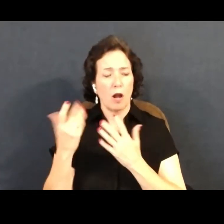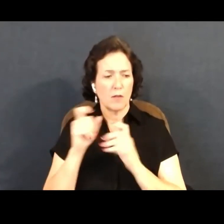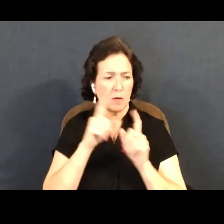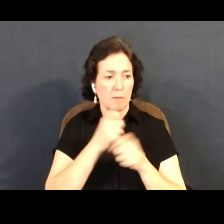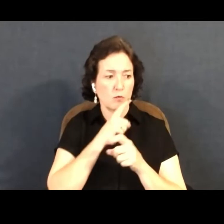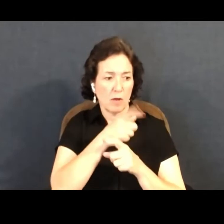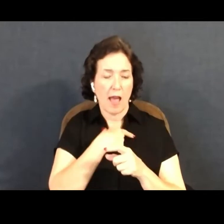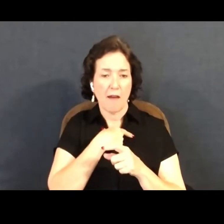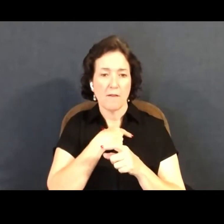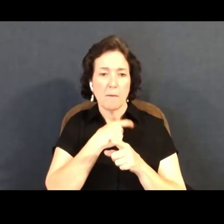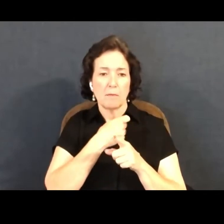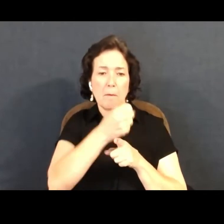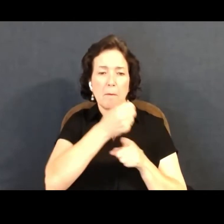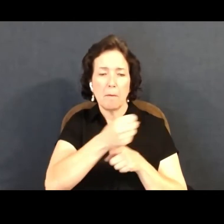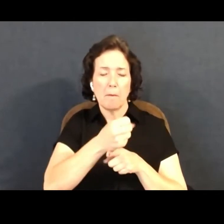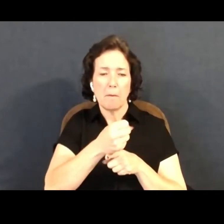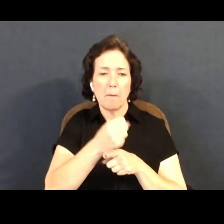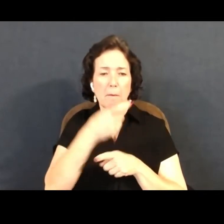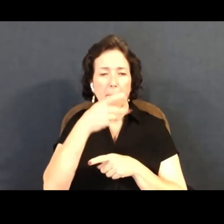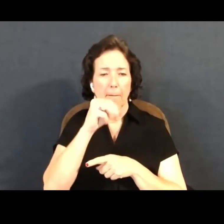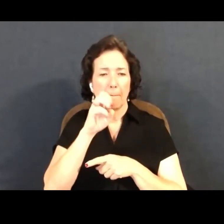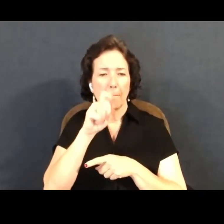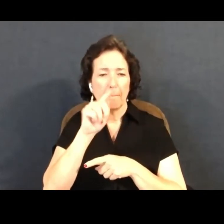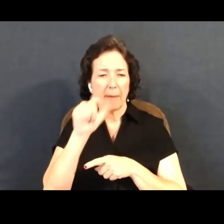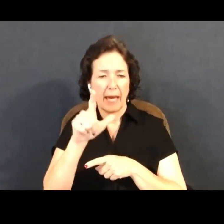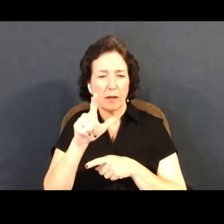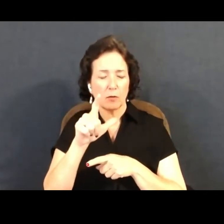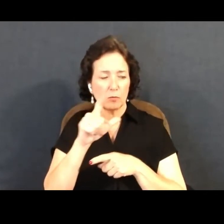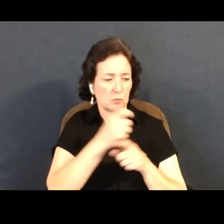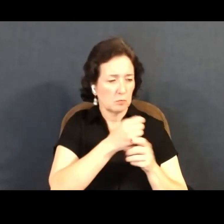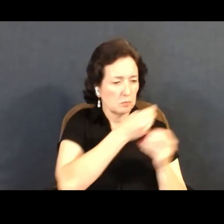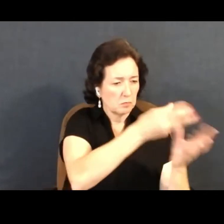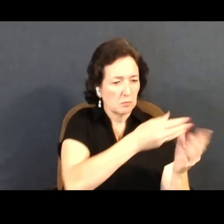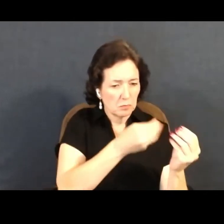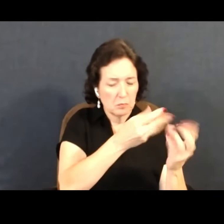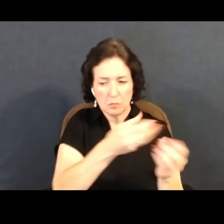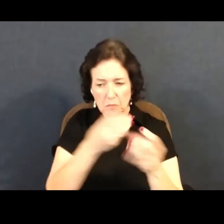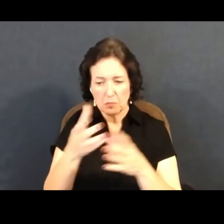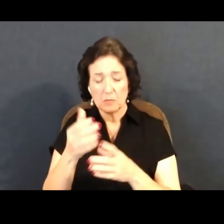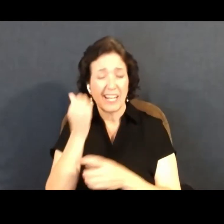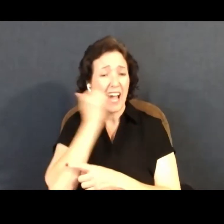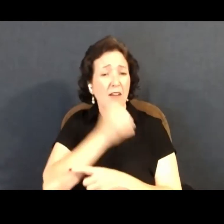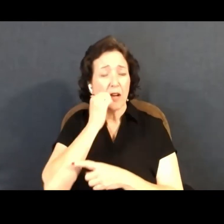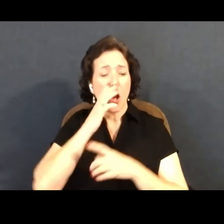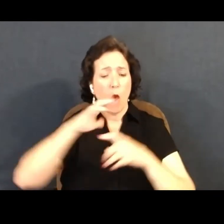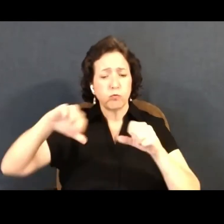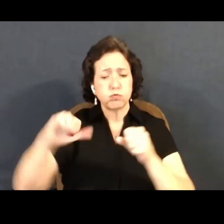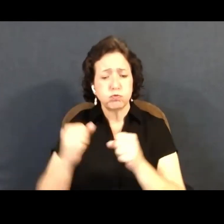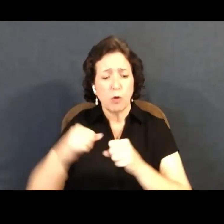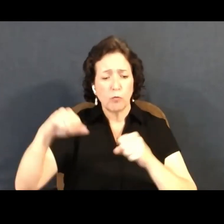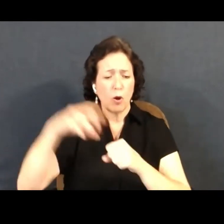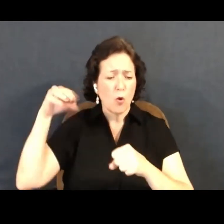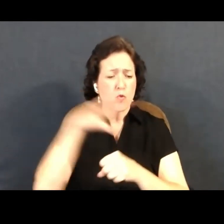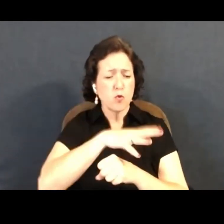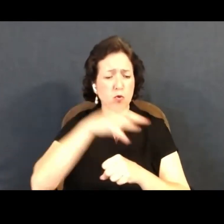metal to work his art. Every day, the bellows were in good repair. Every day, the fire was